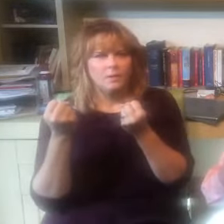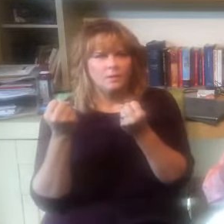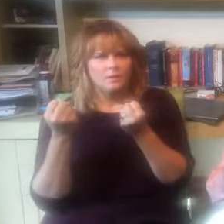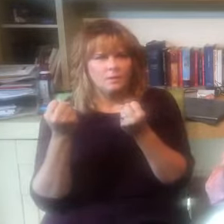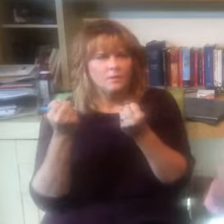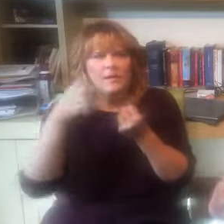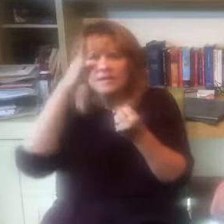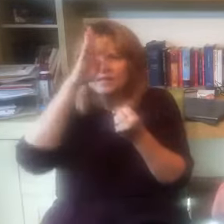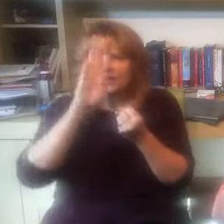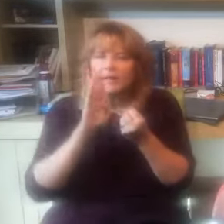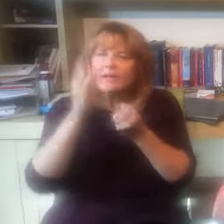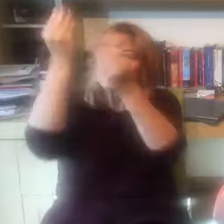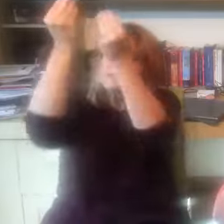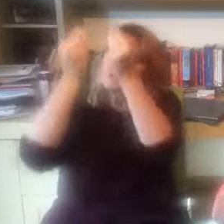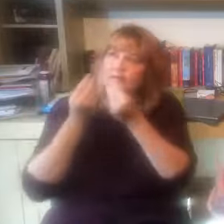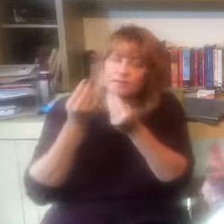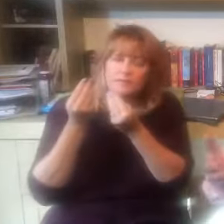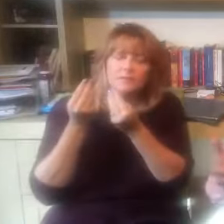that God gives to us.